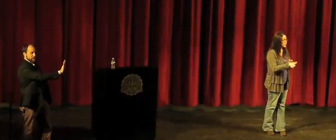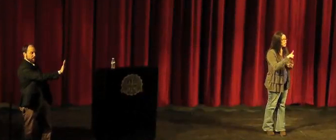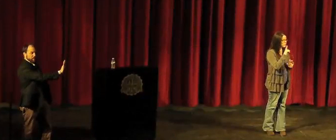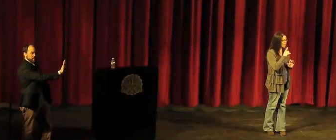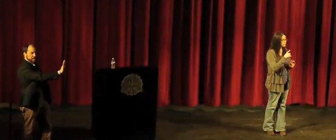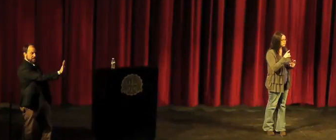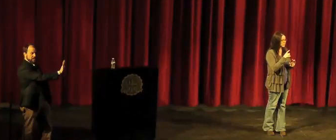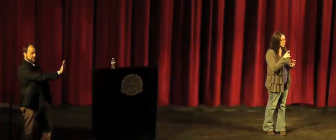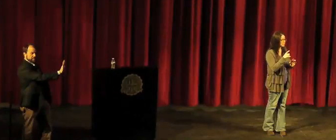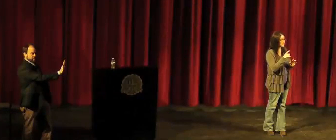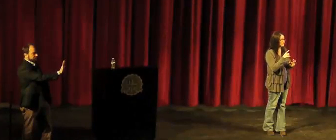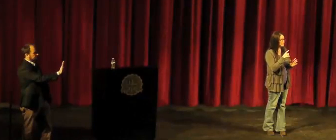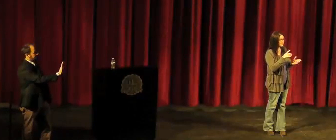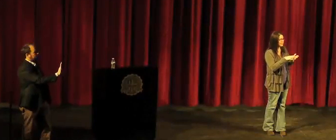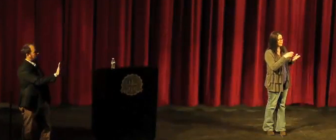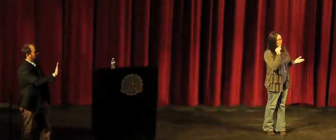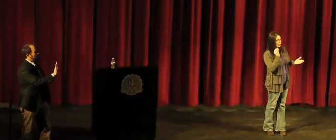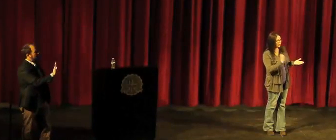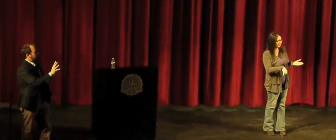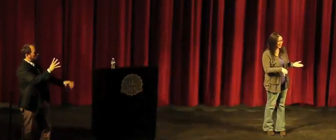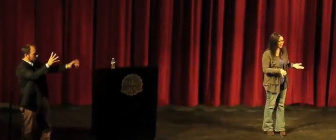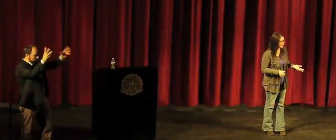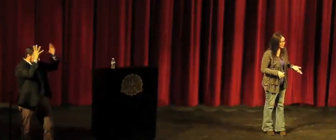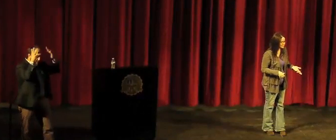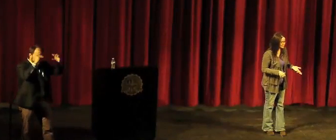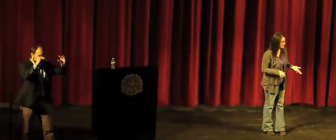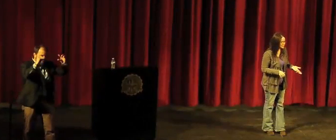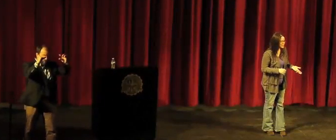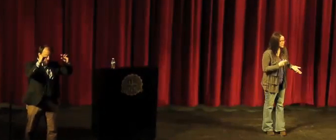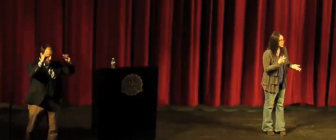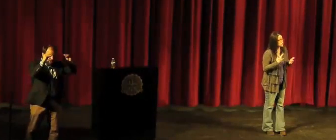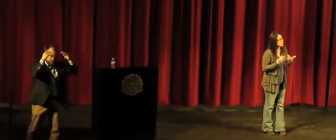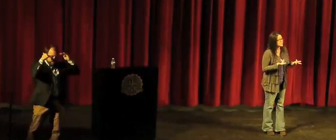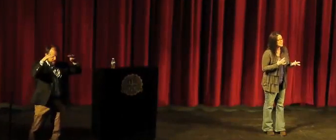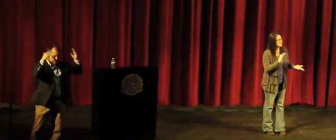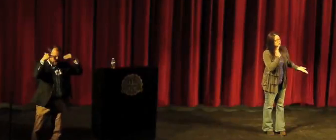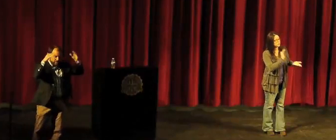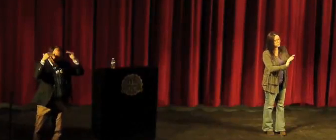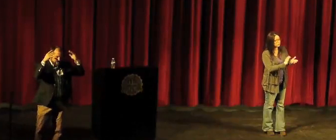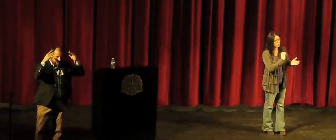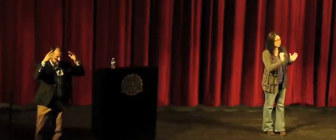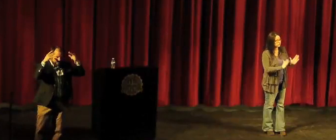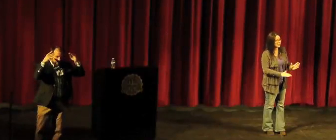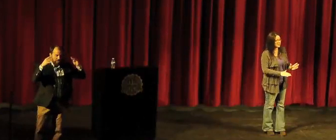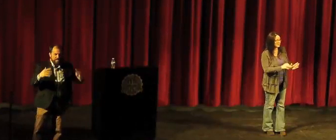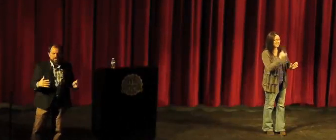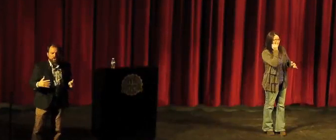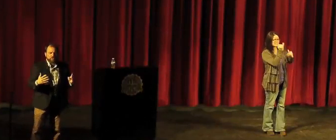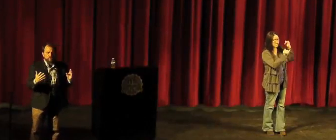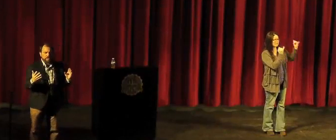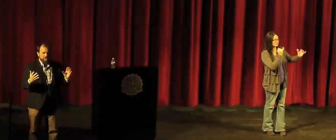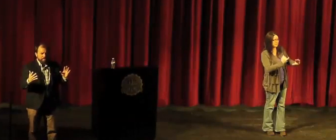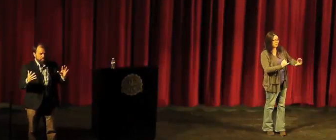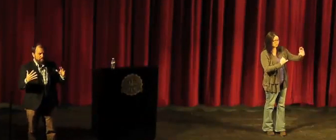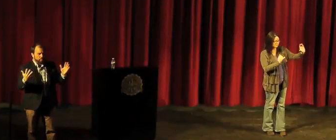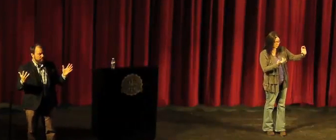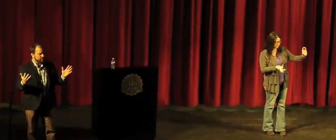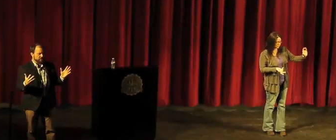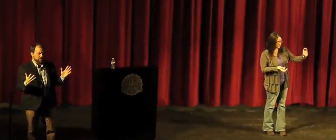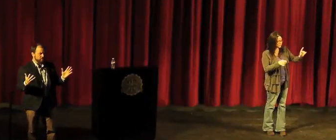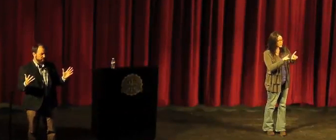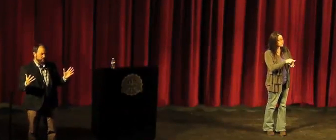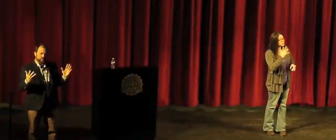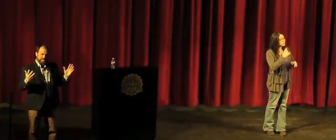up mirroring it. And so we kind of tended to reduce Christianity to a set of ideas. It's also why